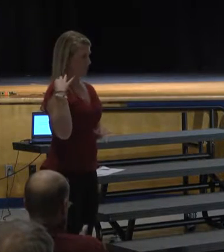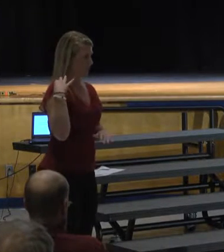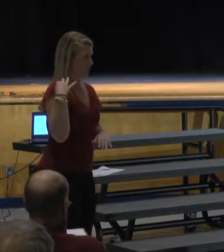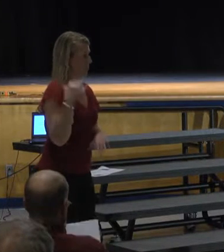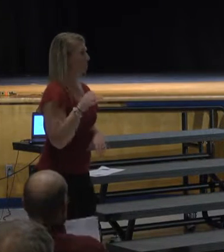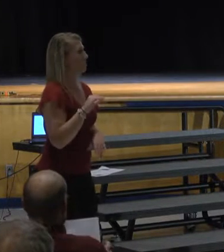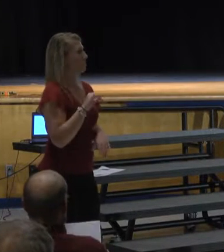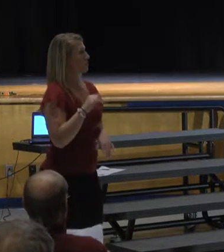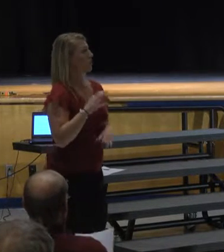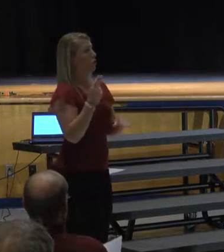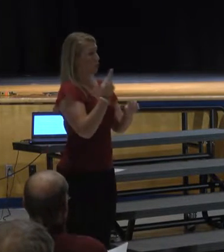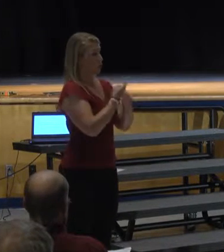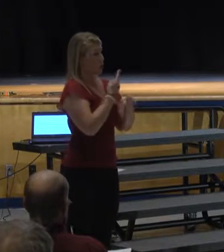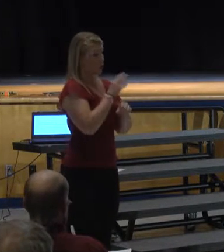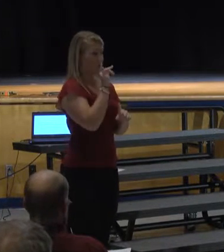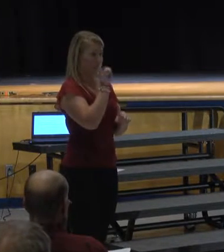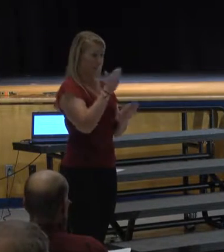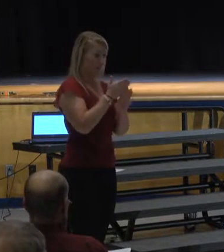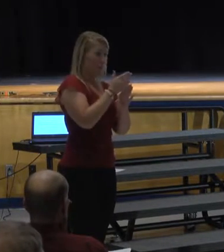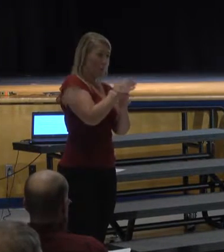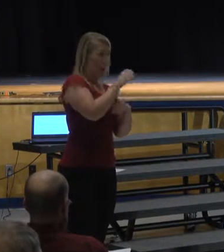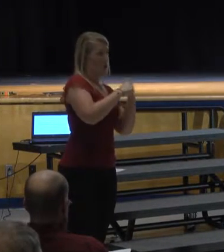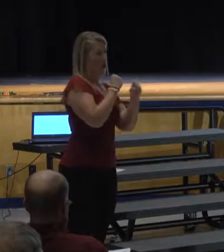that prior year income information.